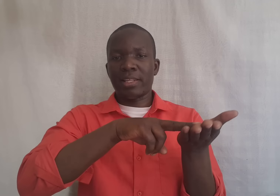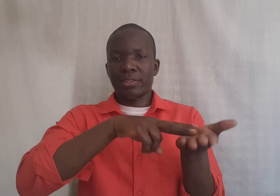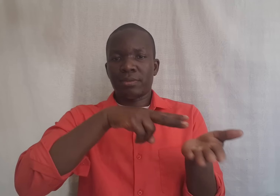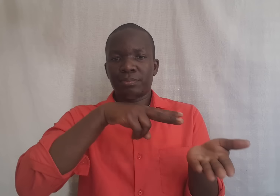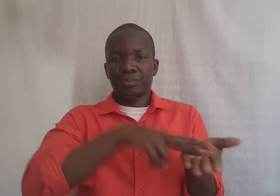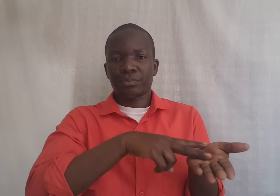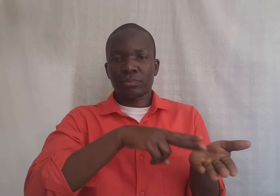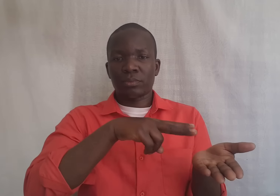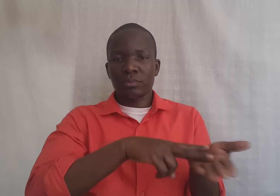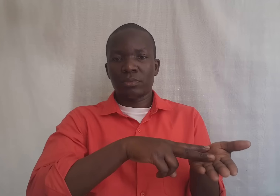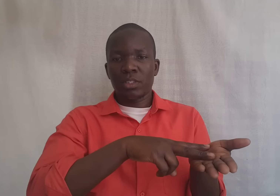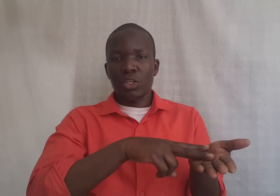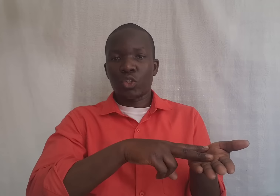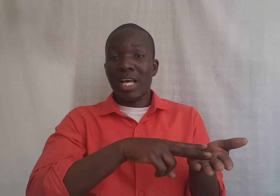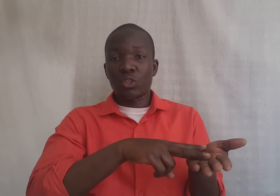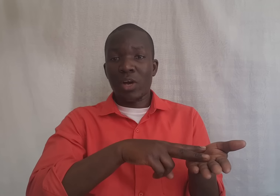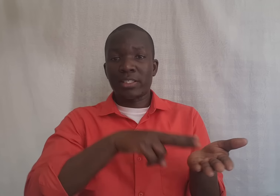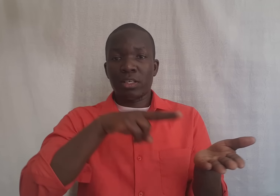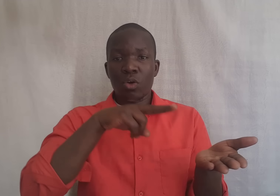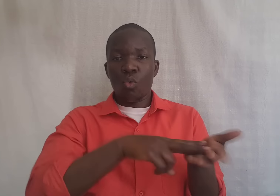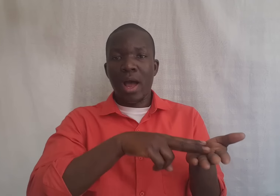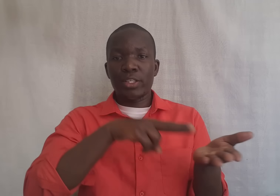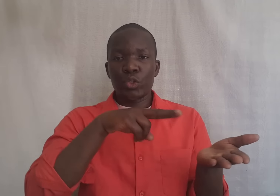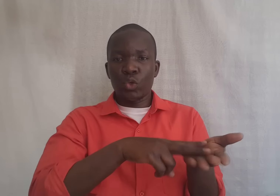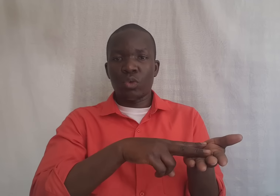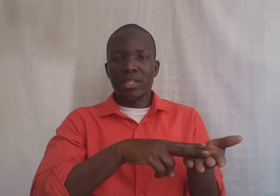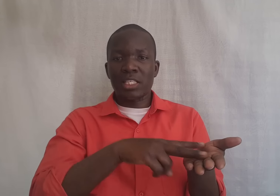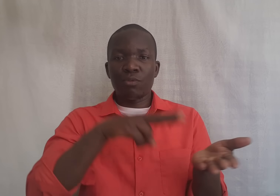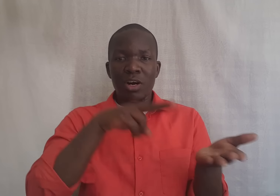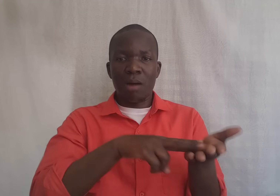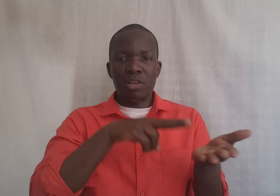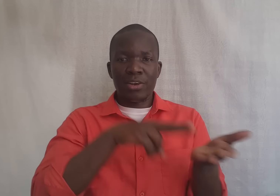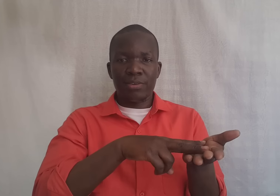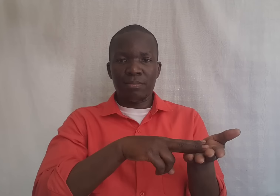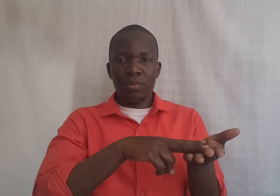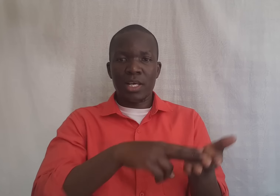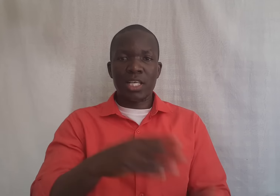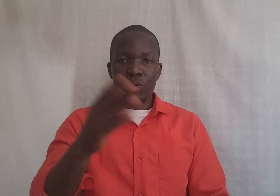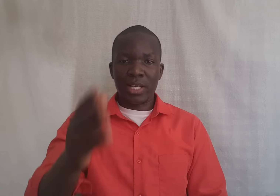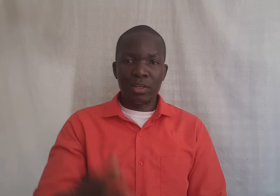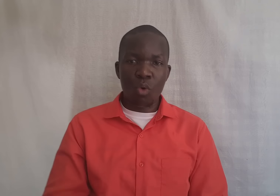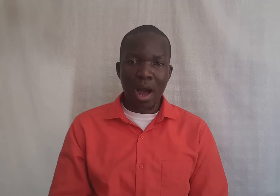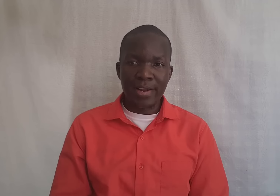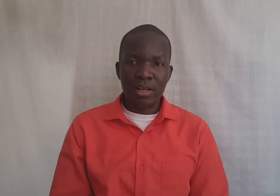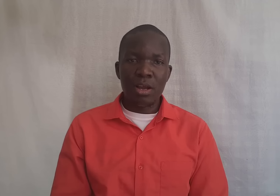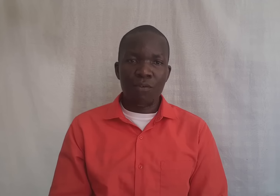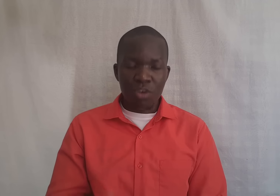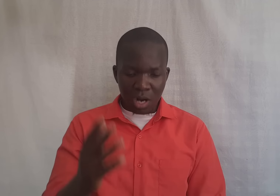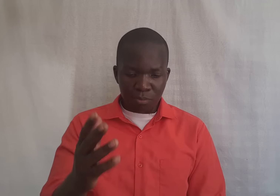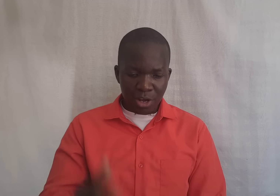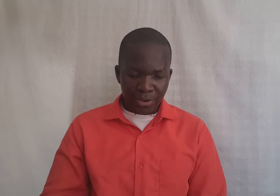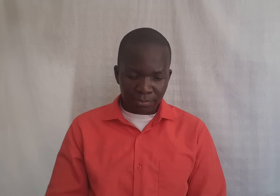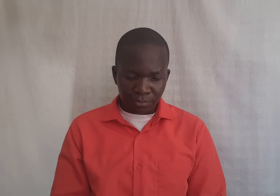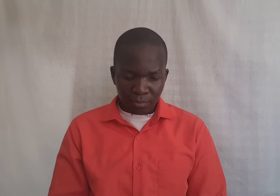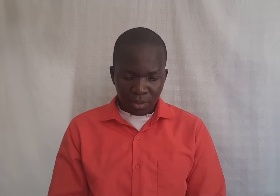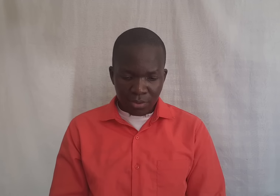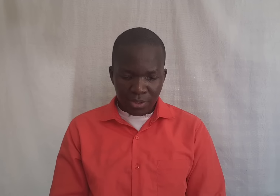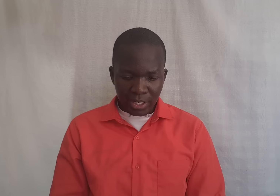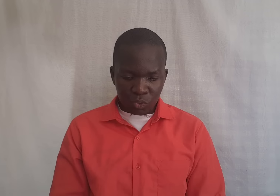this. So just twice, 1, 2. That's vocabulary. That's how we sign the word vocabulary. The next